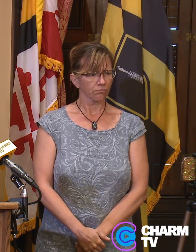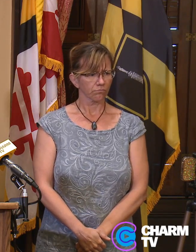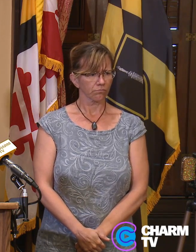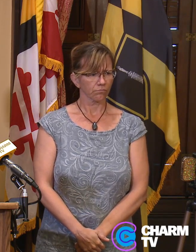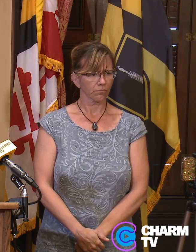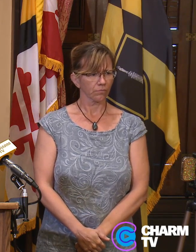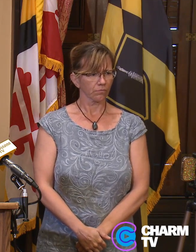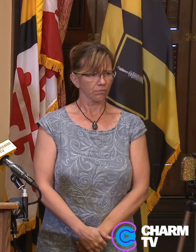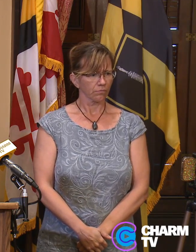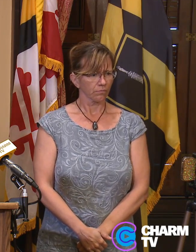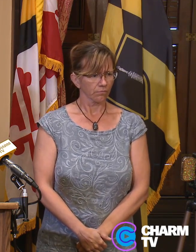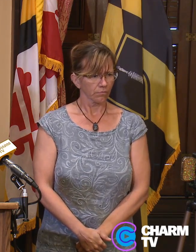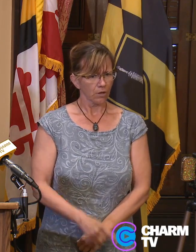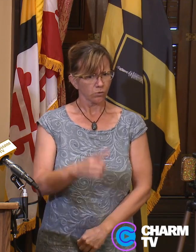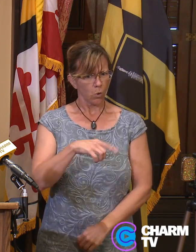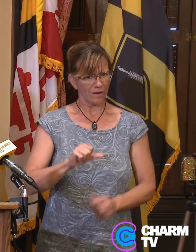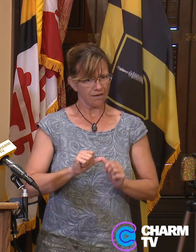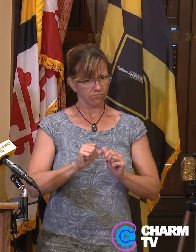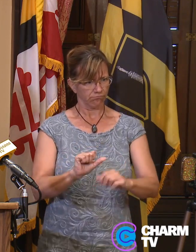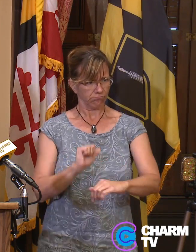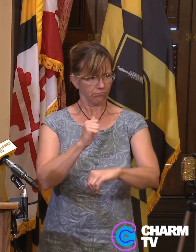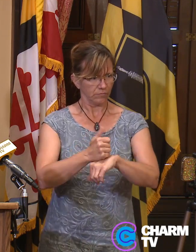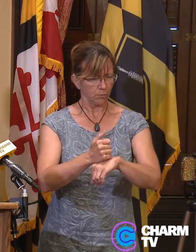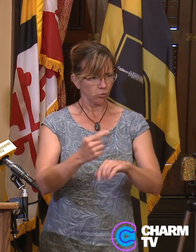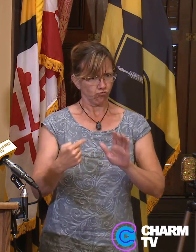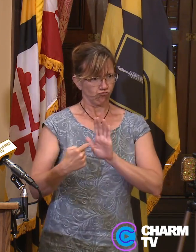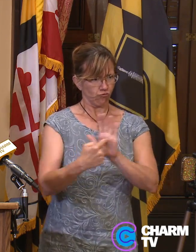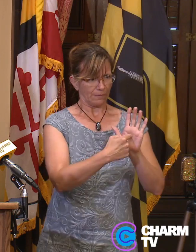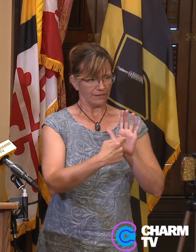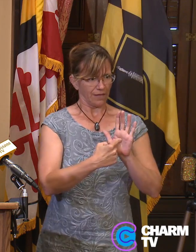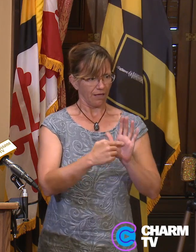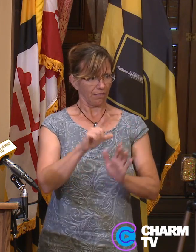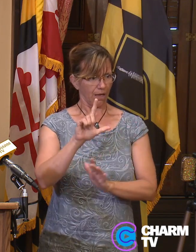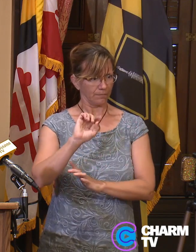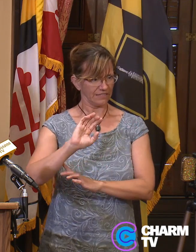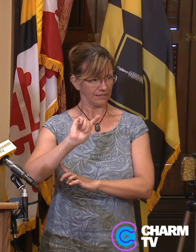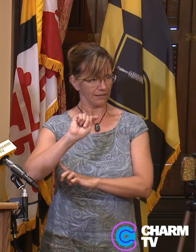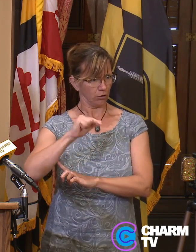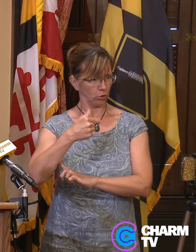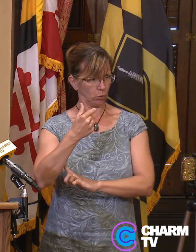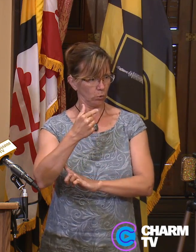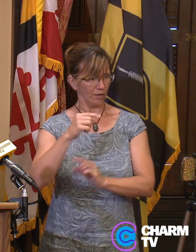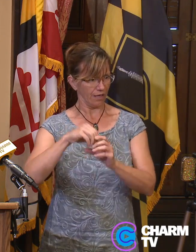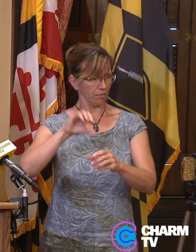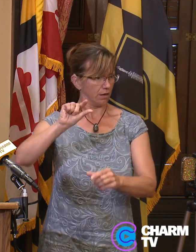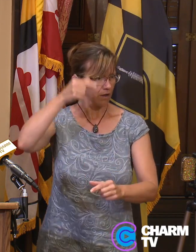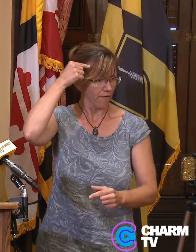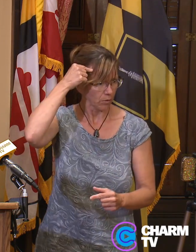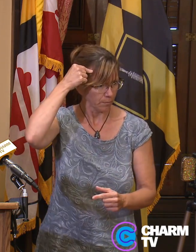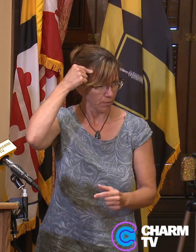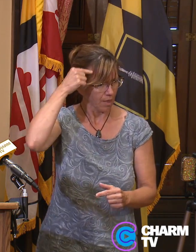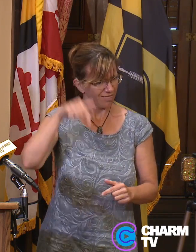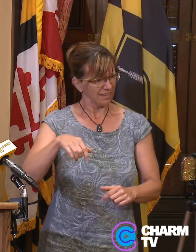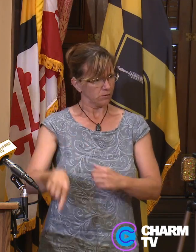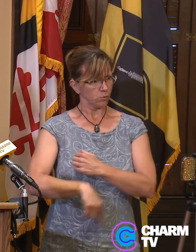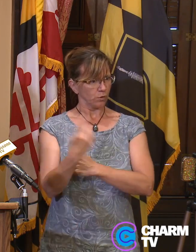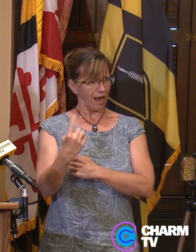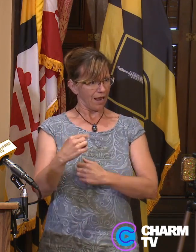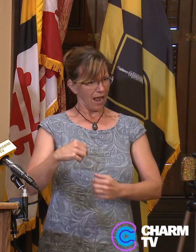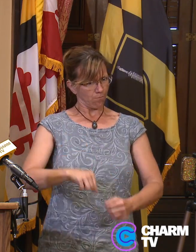assist in making this a reality. Although today is the last day of Pride Month, I'm excited that the work of our